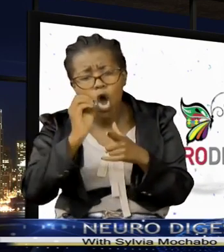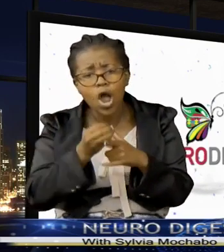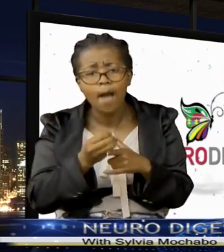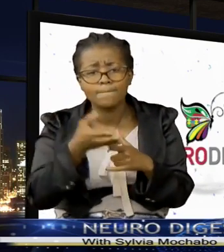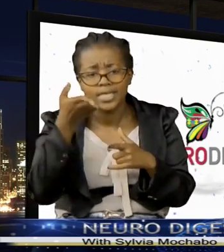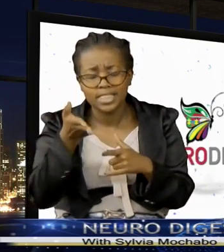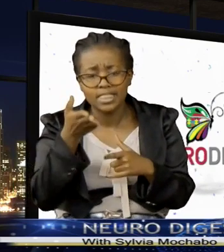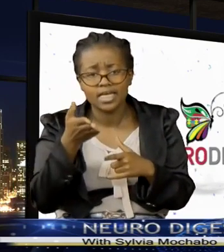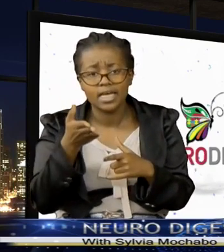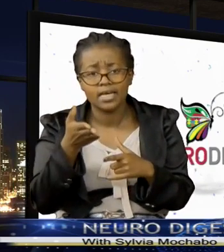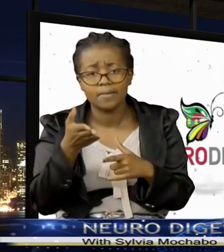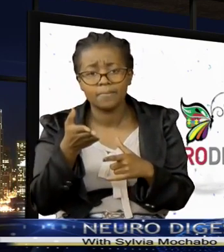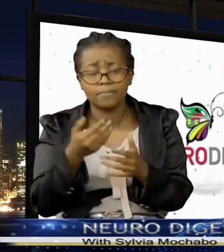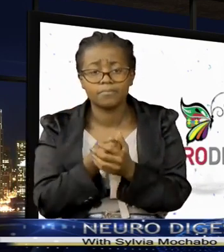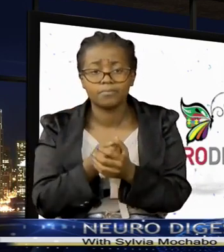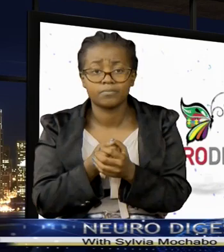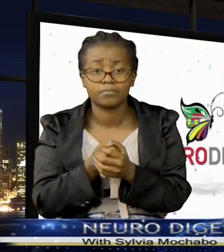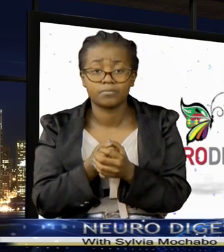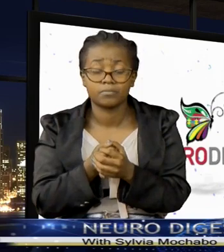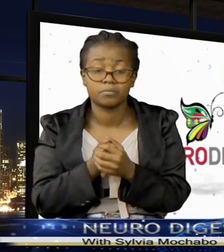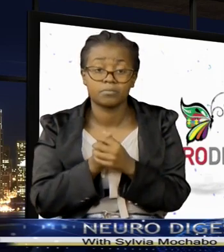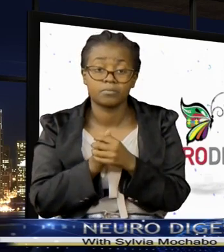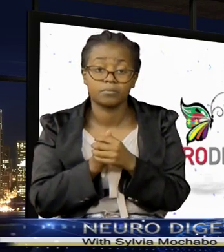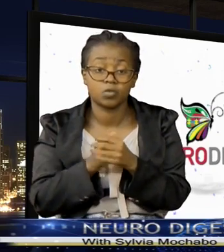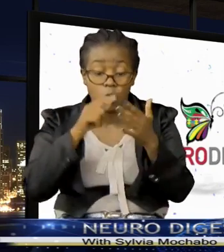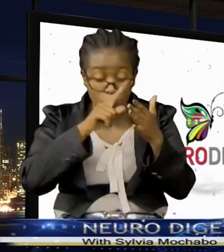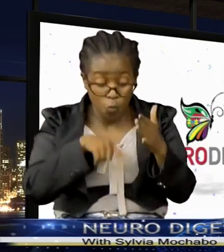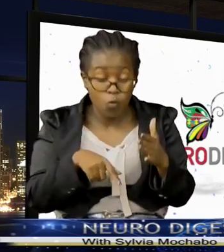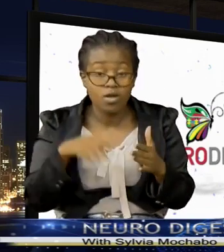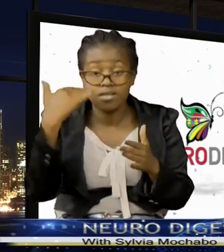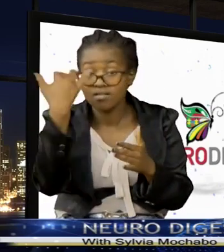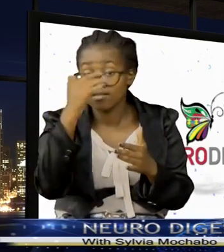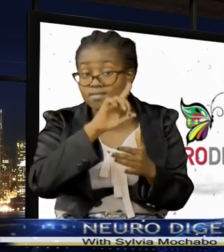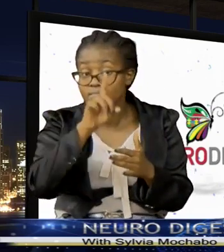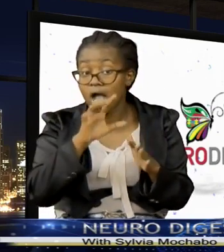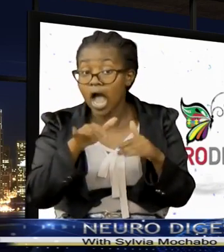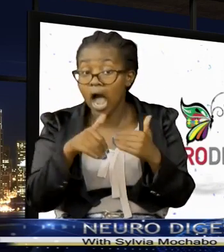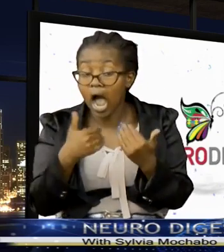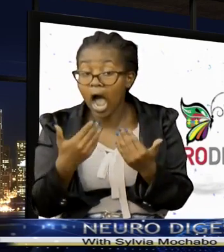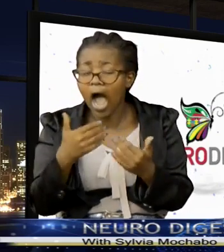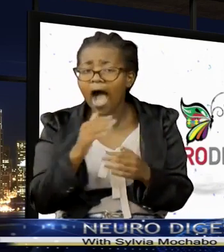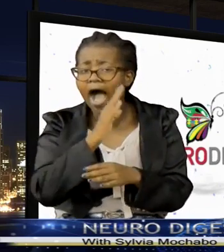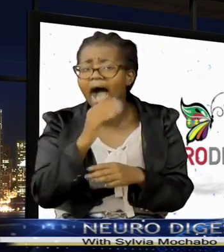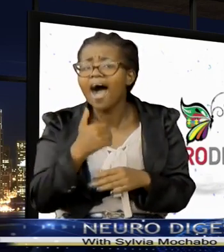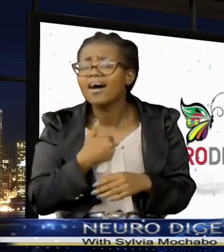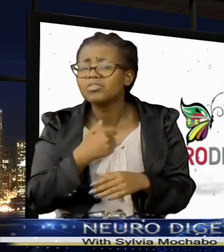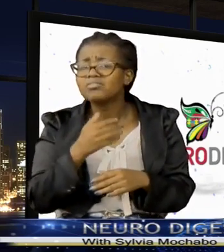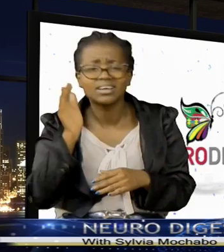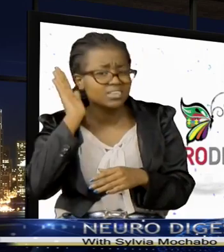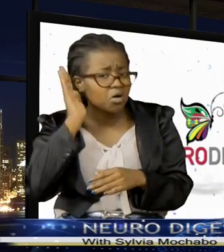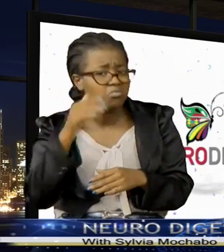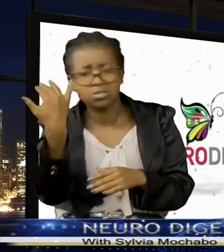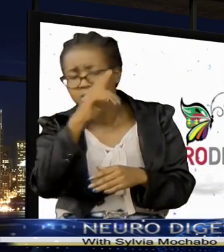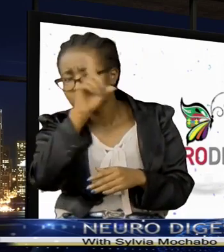always been there, we've just been looking at it differently? So what is autism? How have you even ever heard of